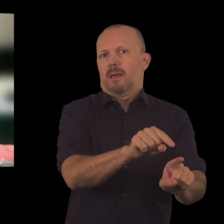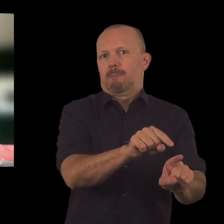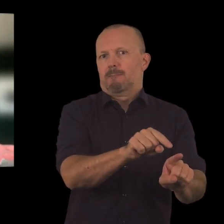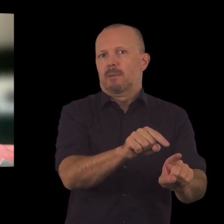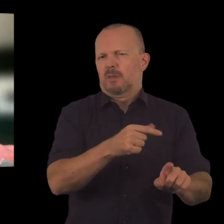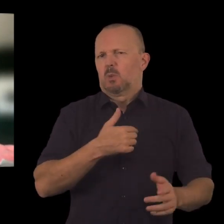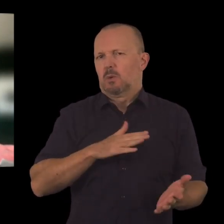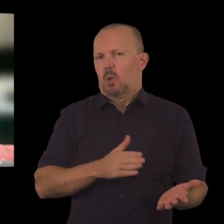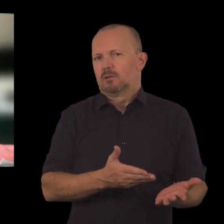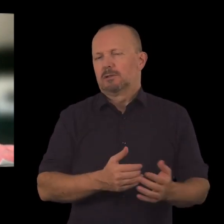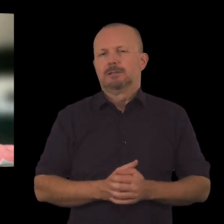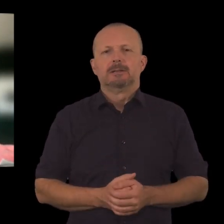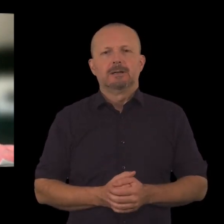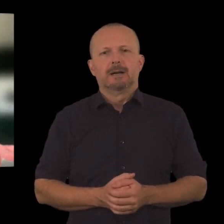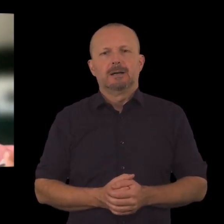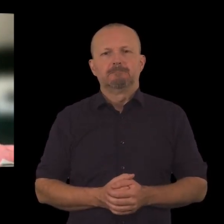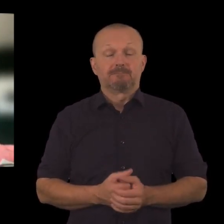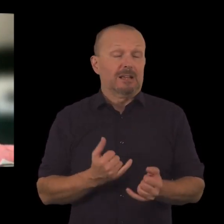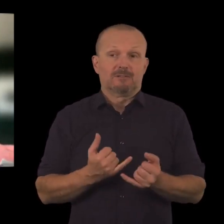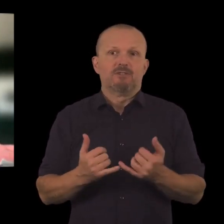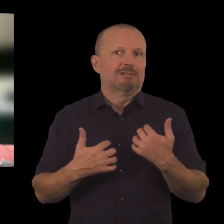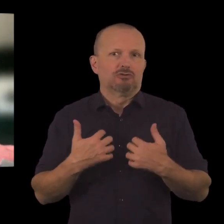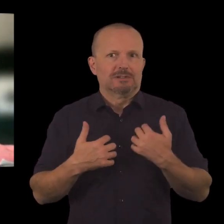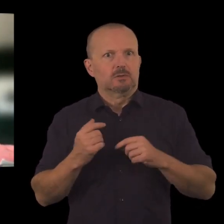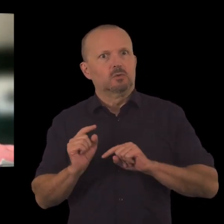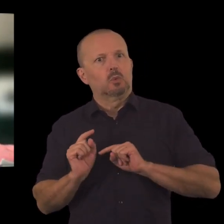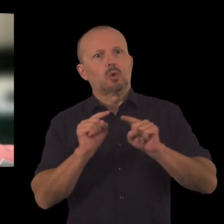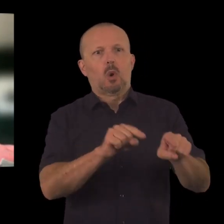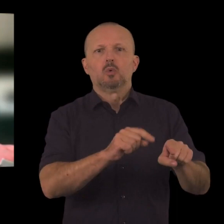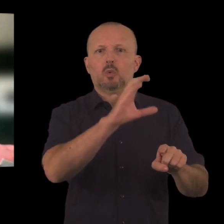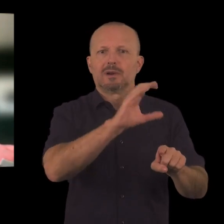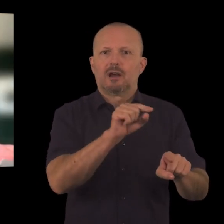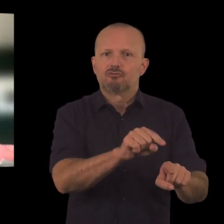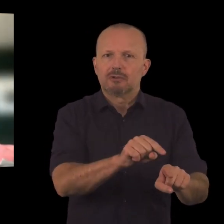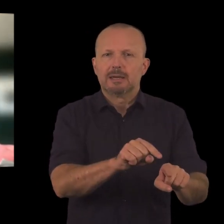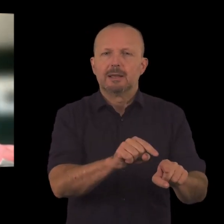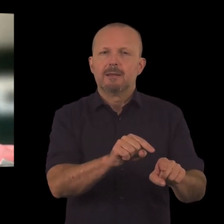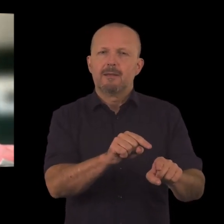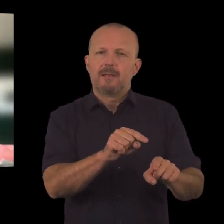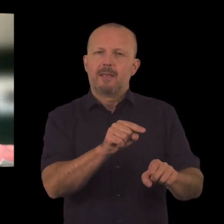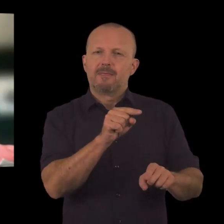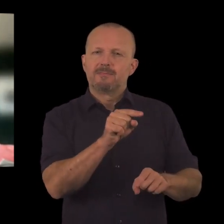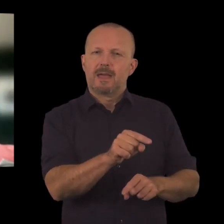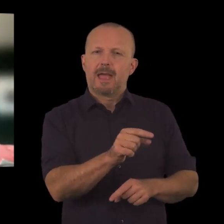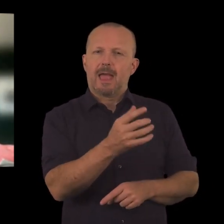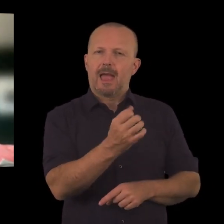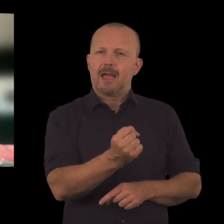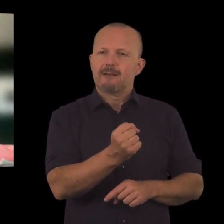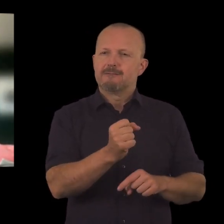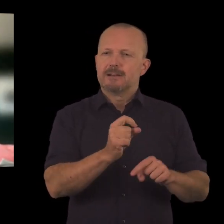and in collaboration with them. I think it's super interesting going to a country